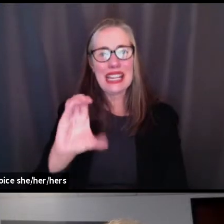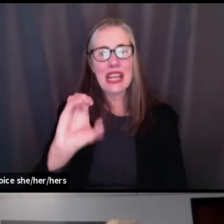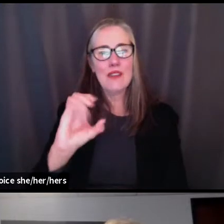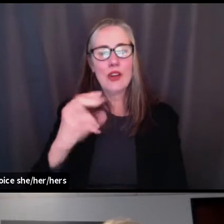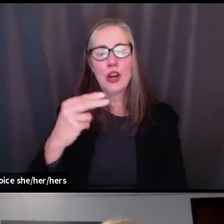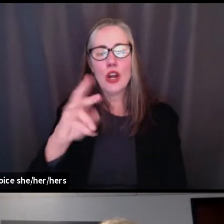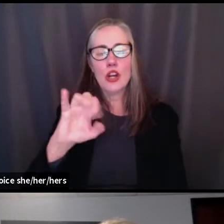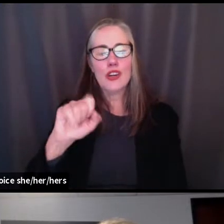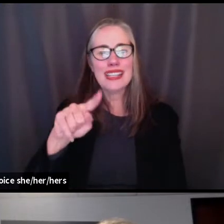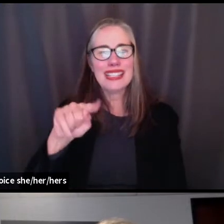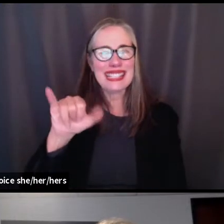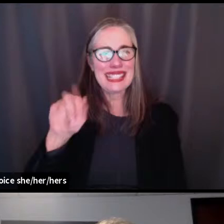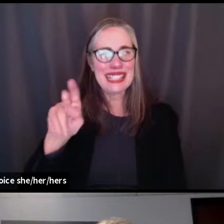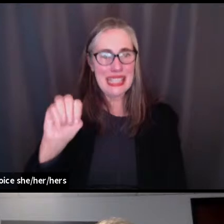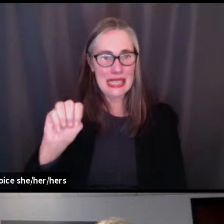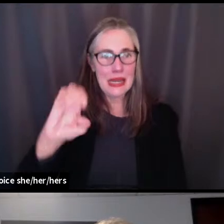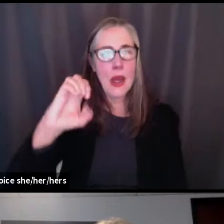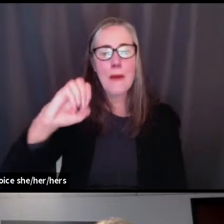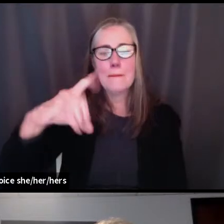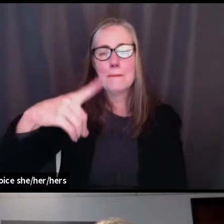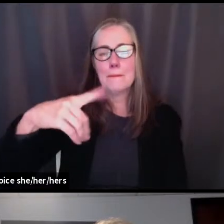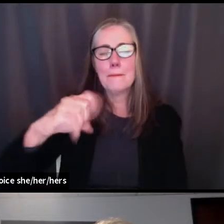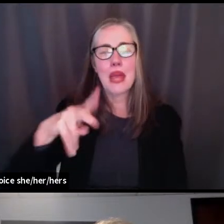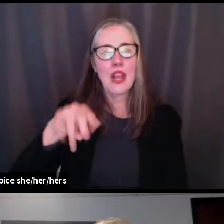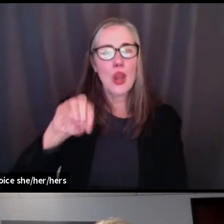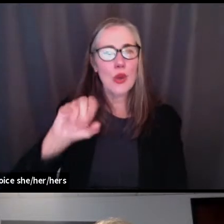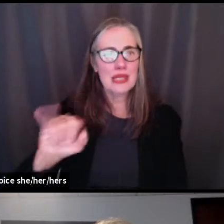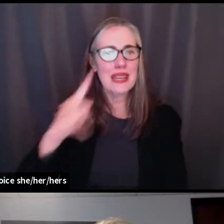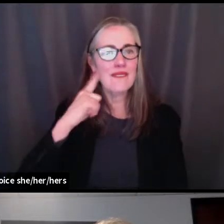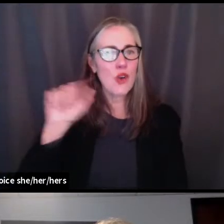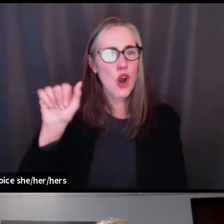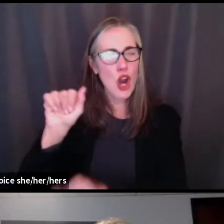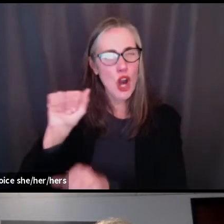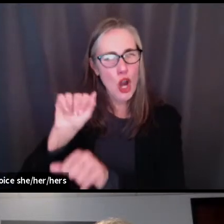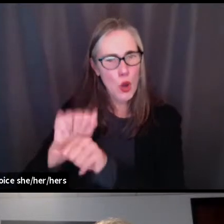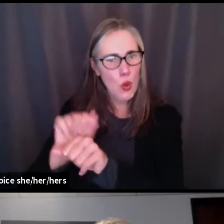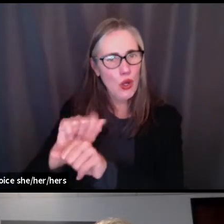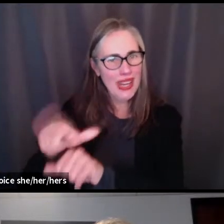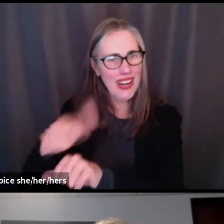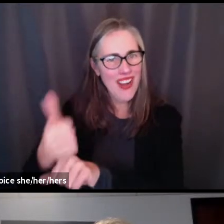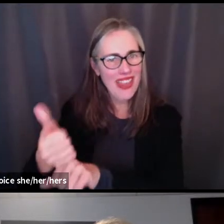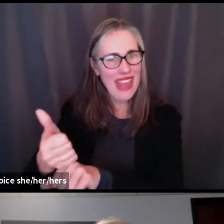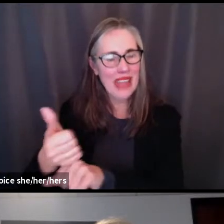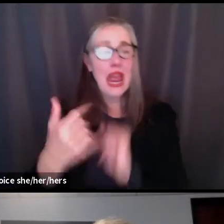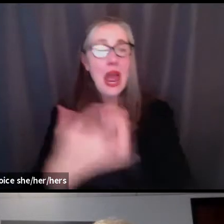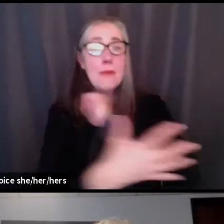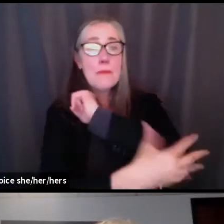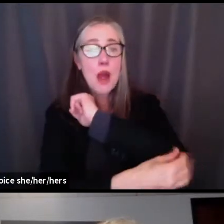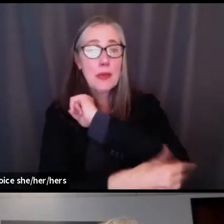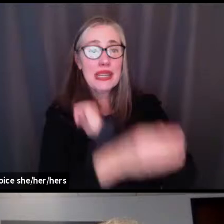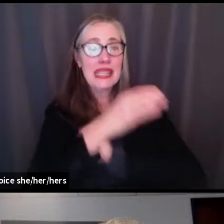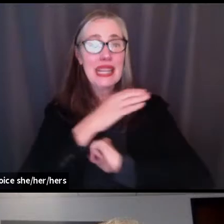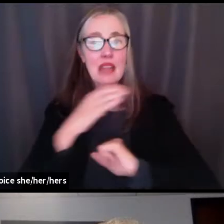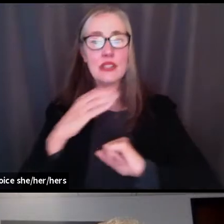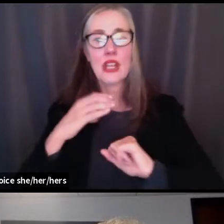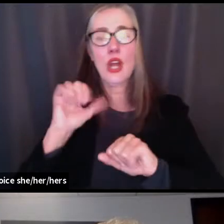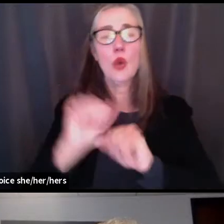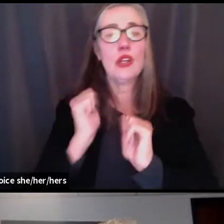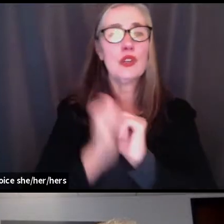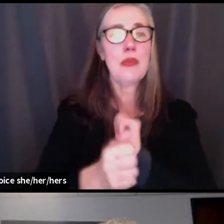to work on that. I want to let you know from the Poverty Council, we are working to pass